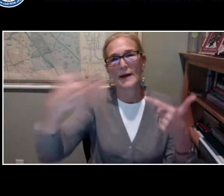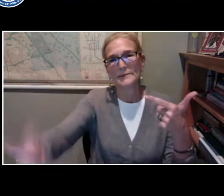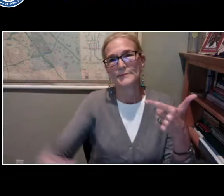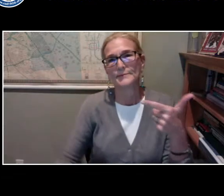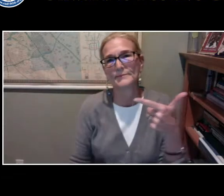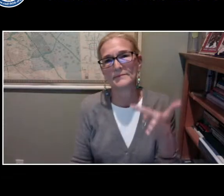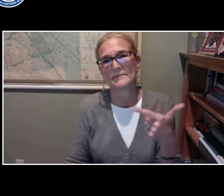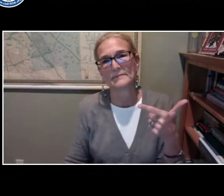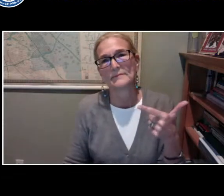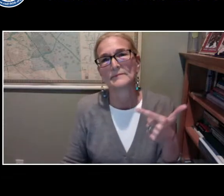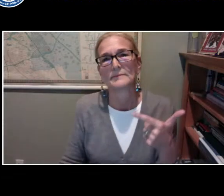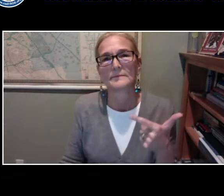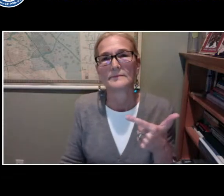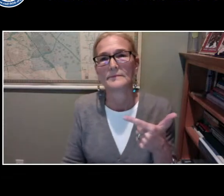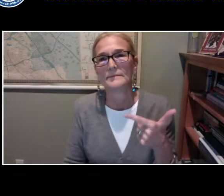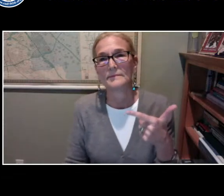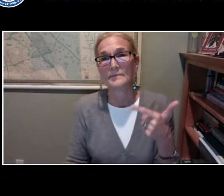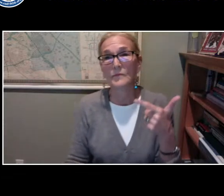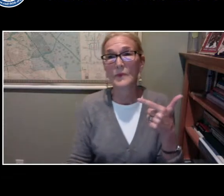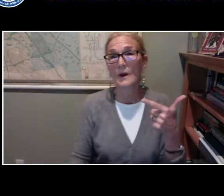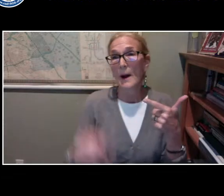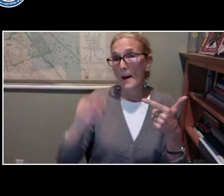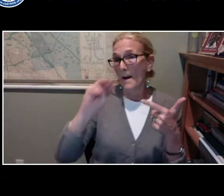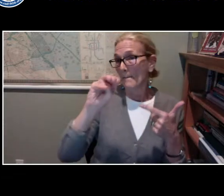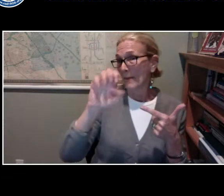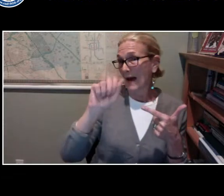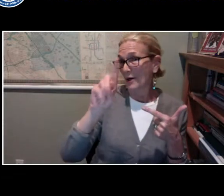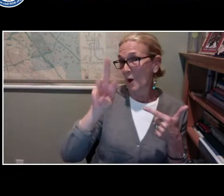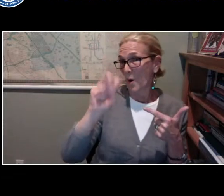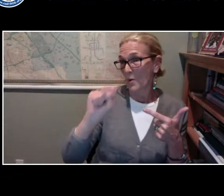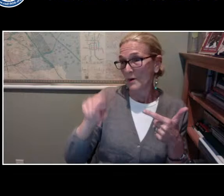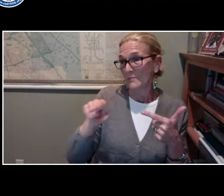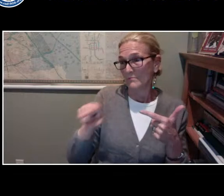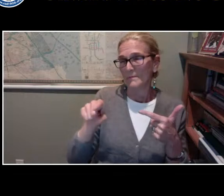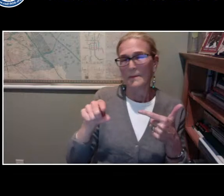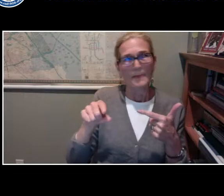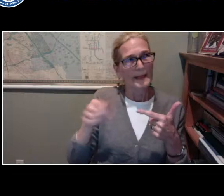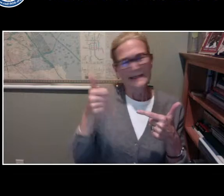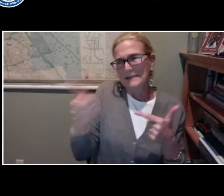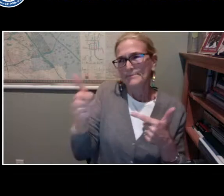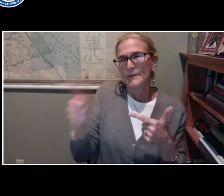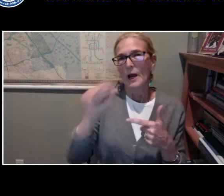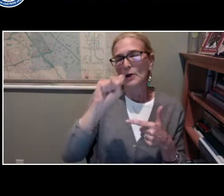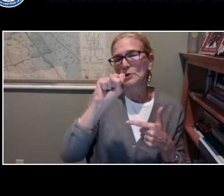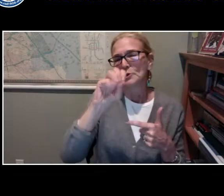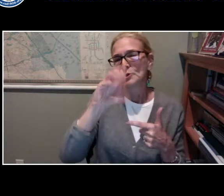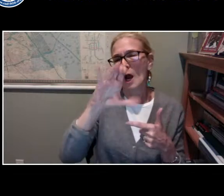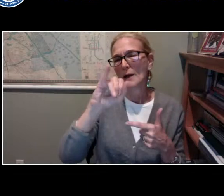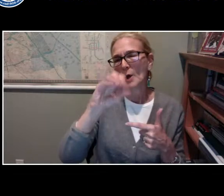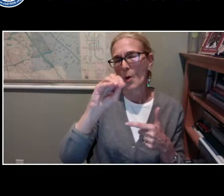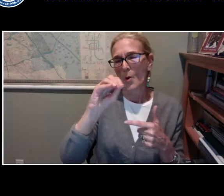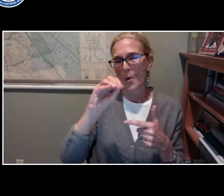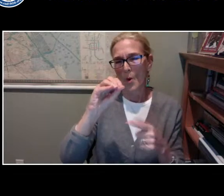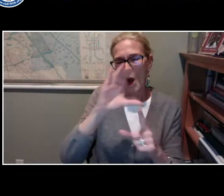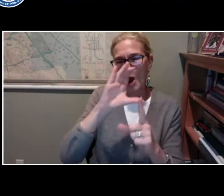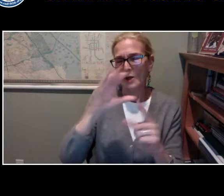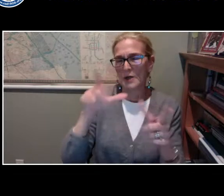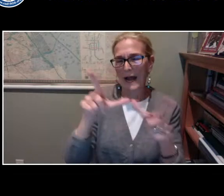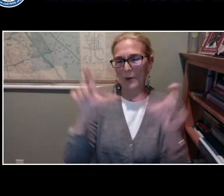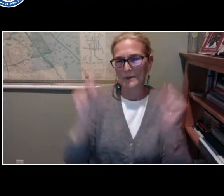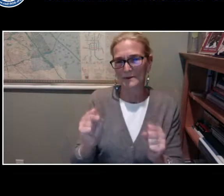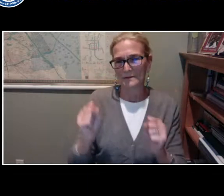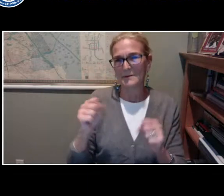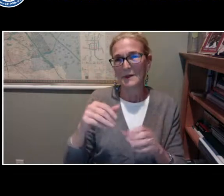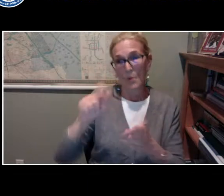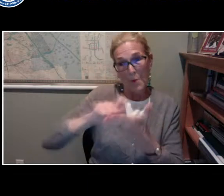So again, we're referencing something that we've known since 1977 and 2022 as being a huge factor. Meadows in